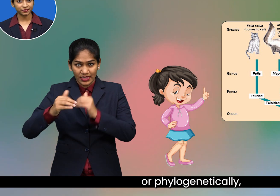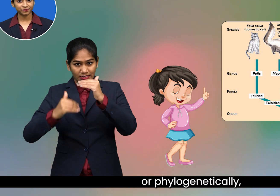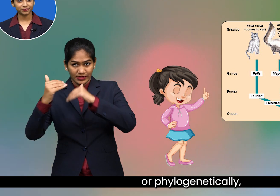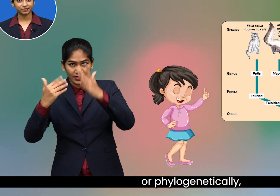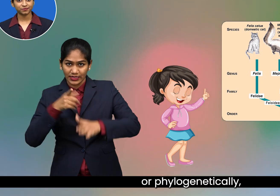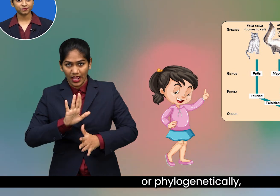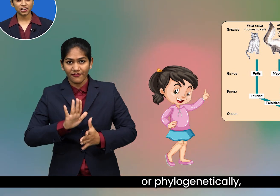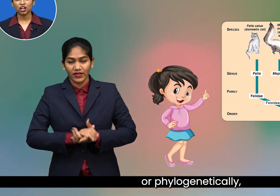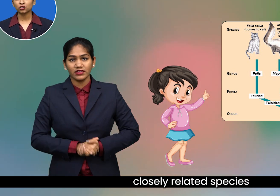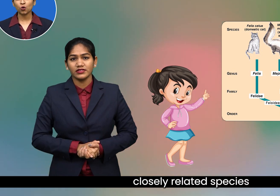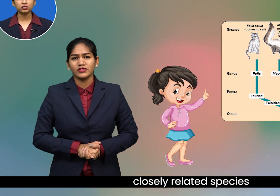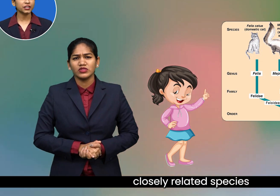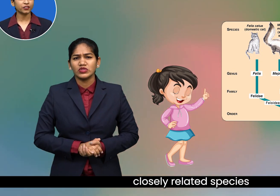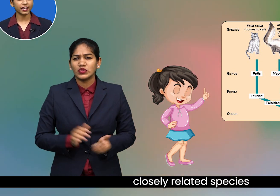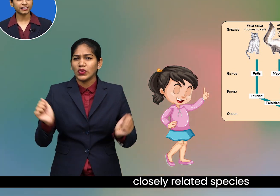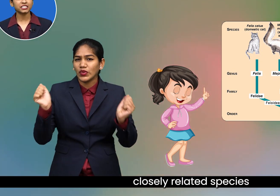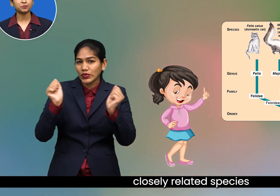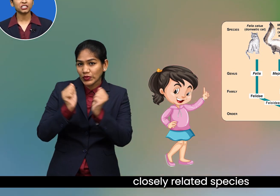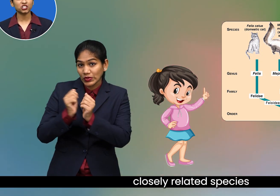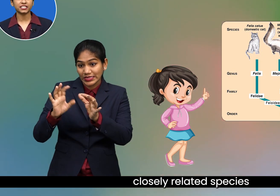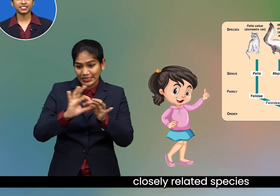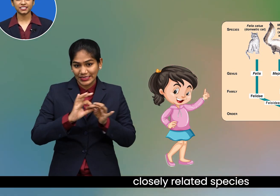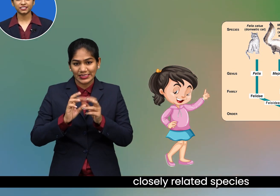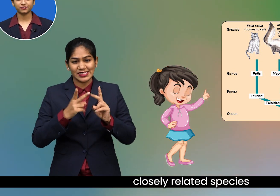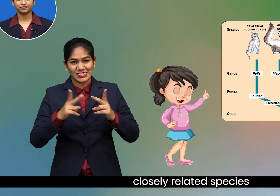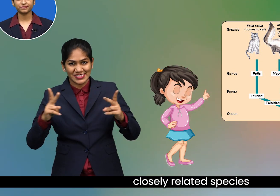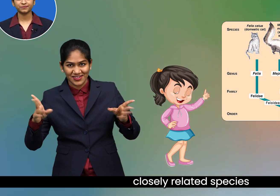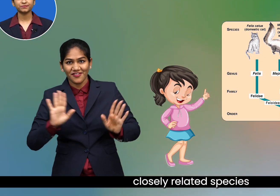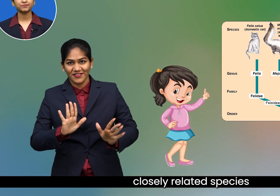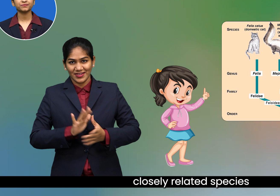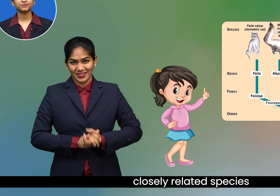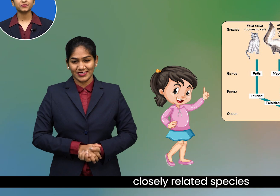phylogenetically closely related species.